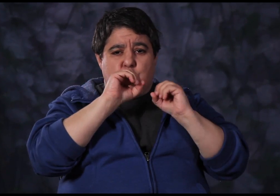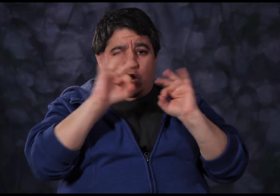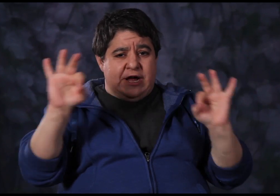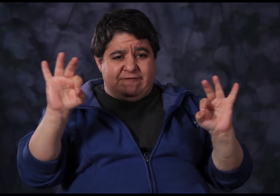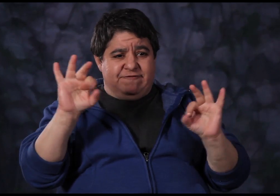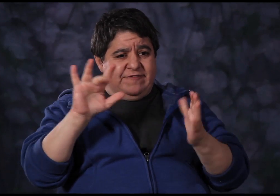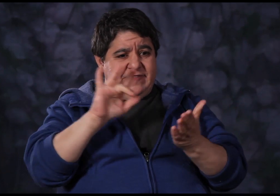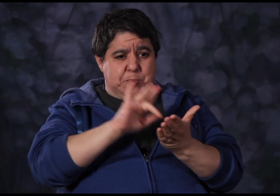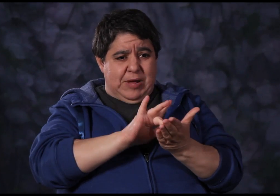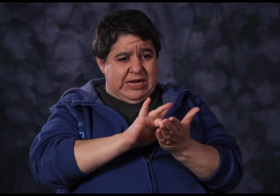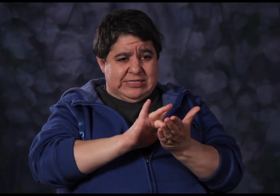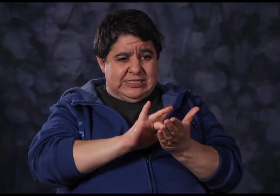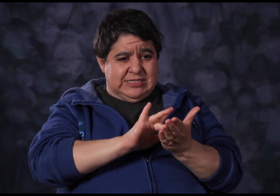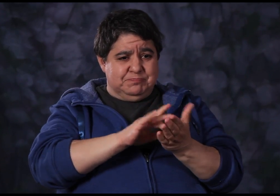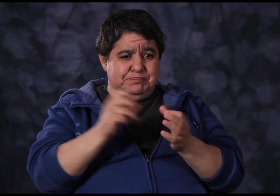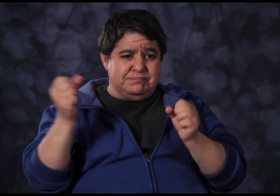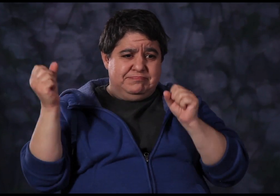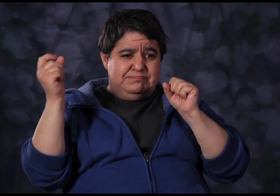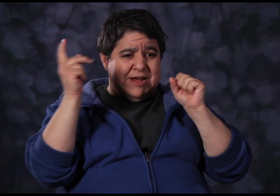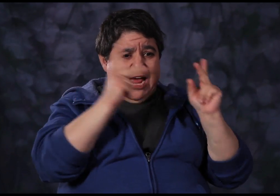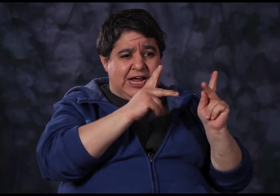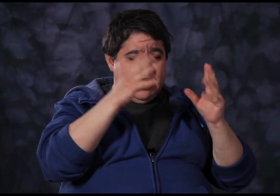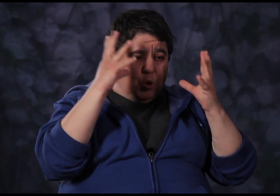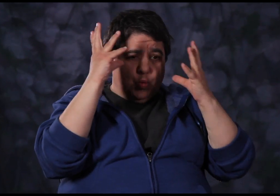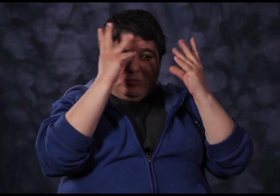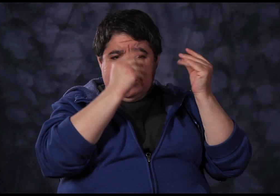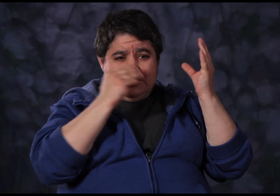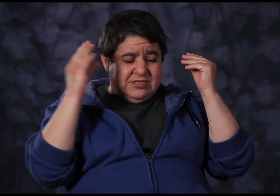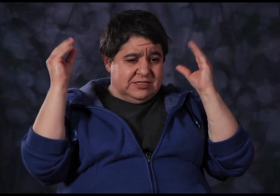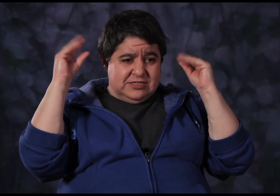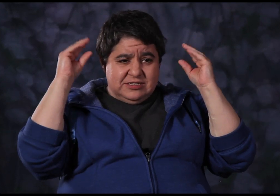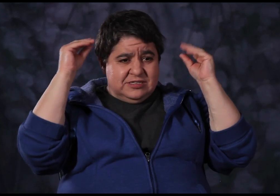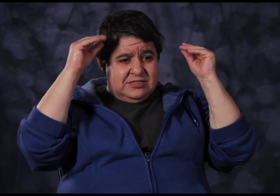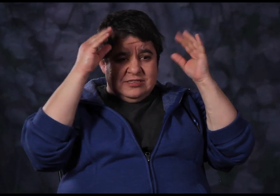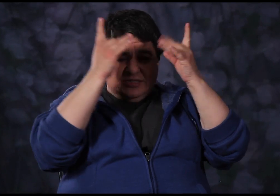I ended up being taken off my medication, and the hallucinations got a lot worse.